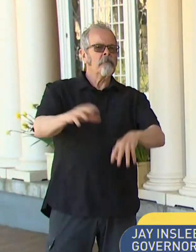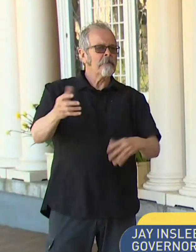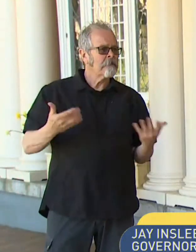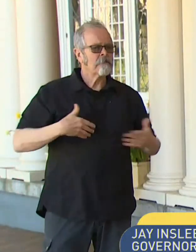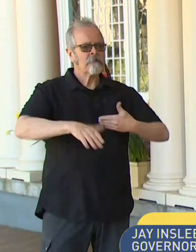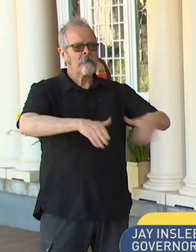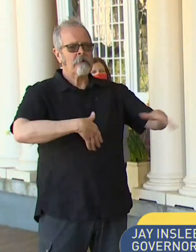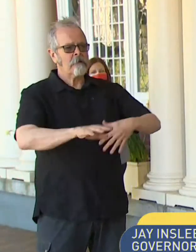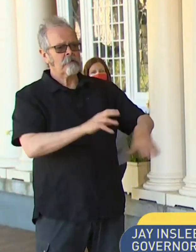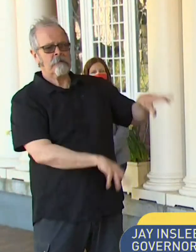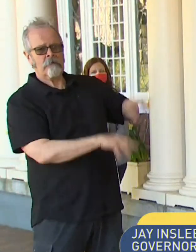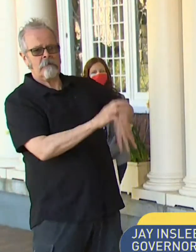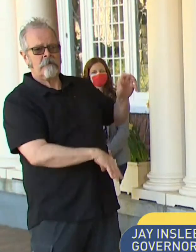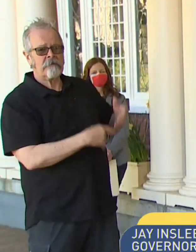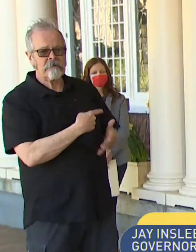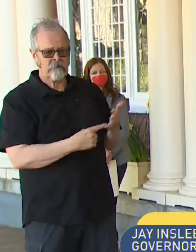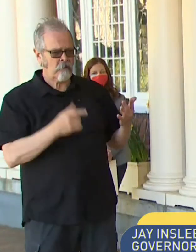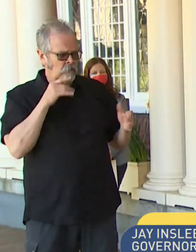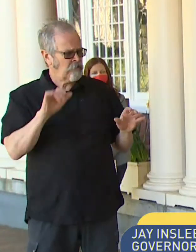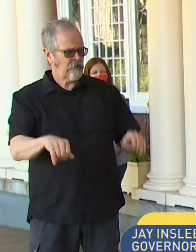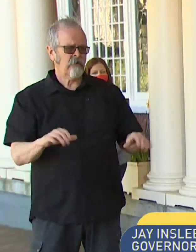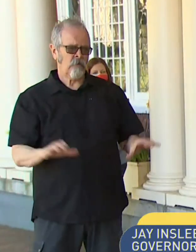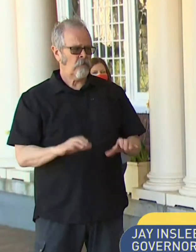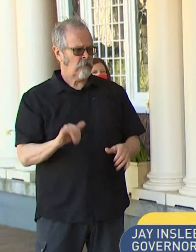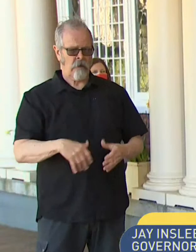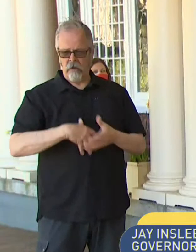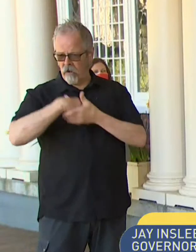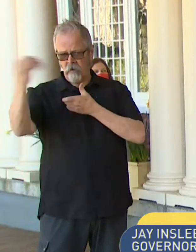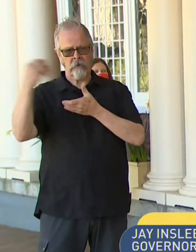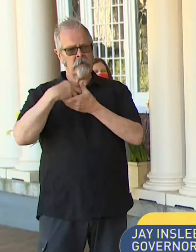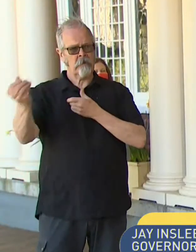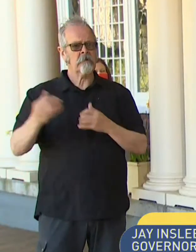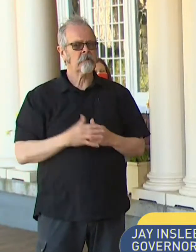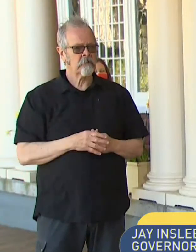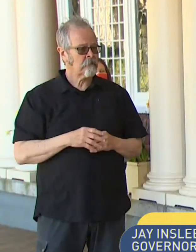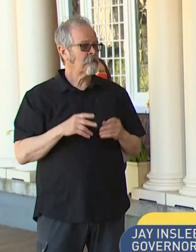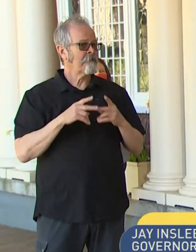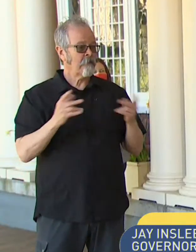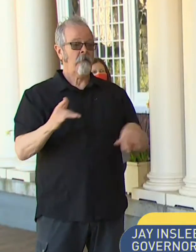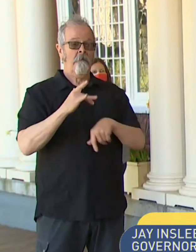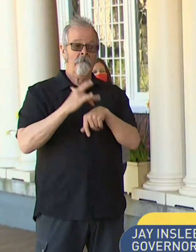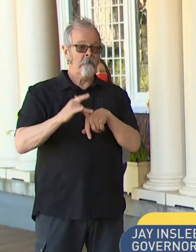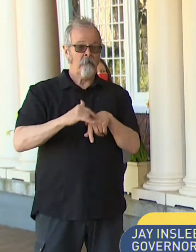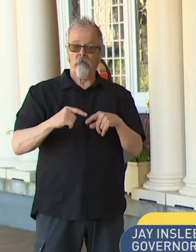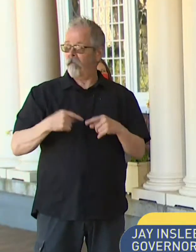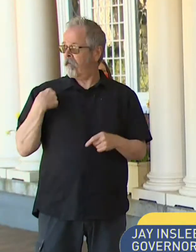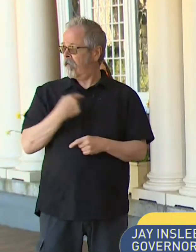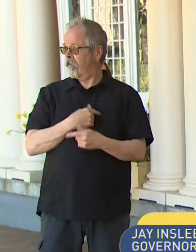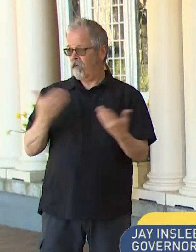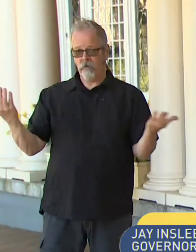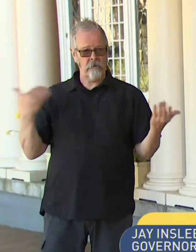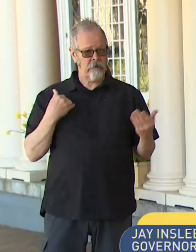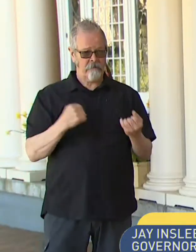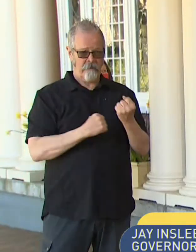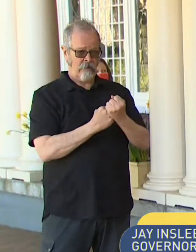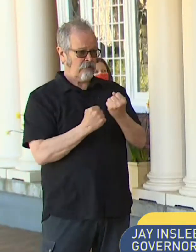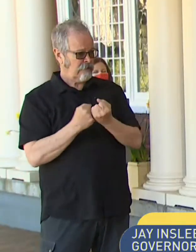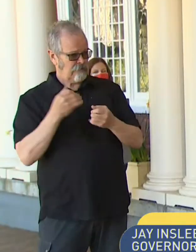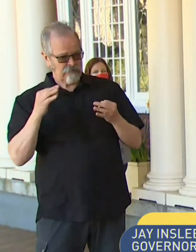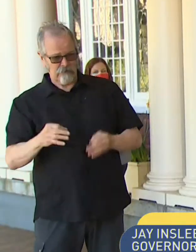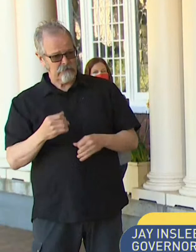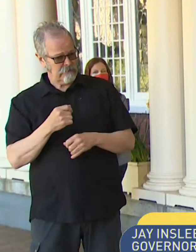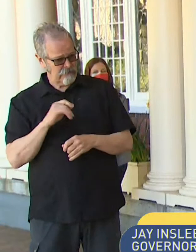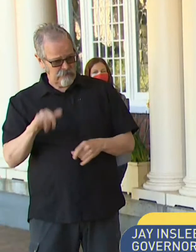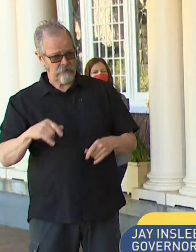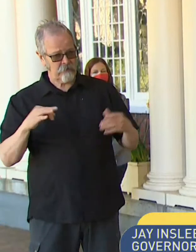anything else. We know we can do these things. So they're very available to us, and that is my fundamental message today. If we do this, again, I'm